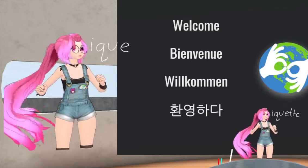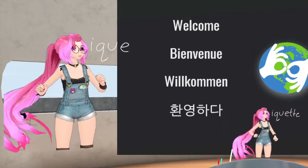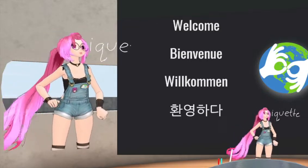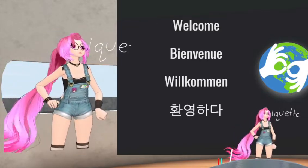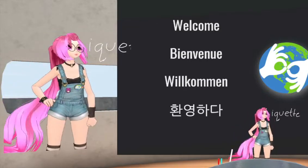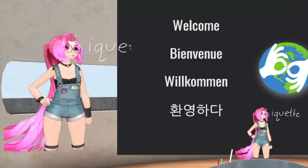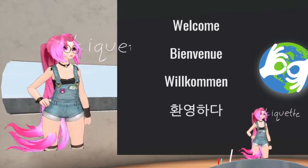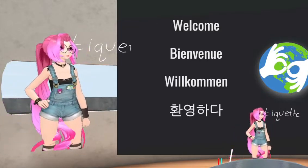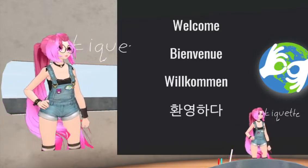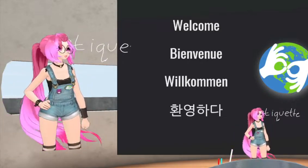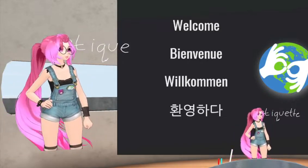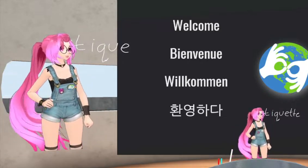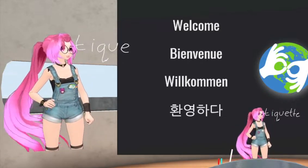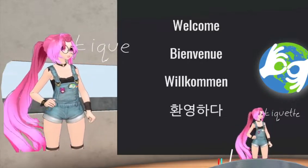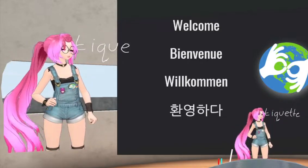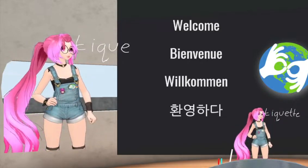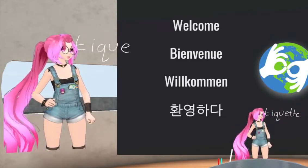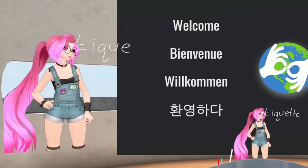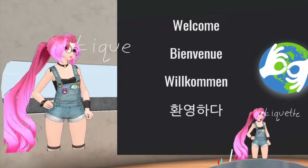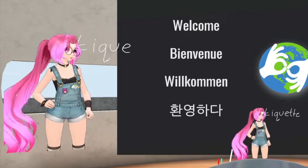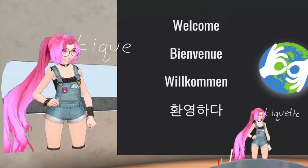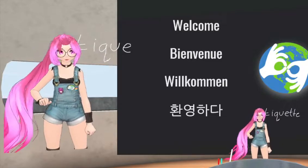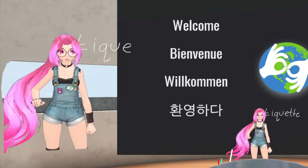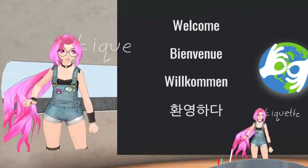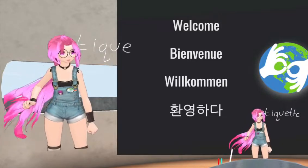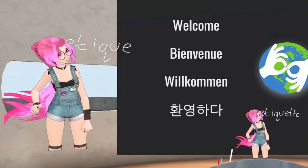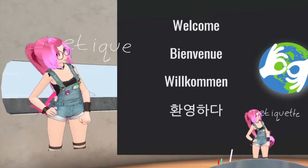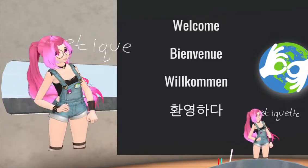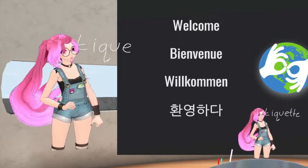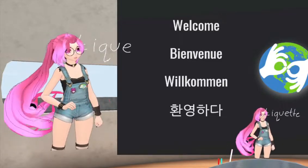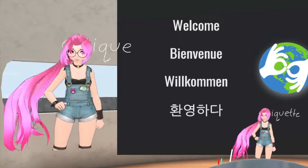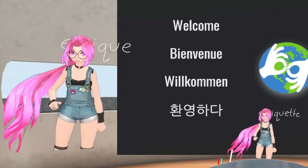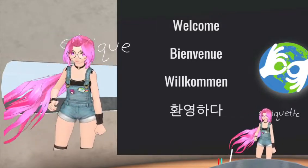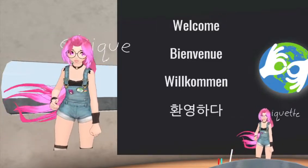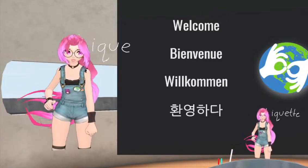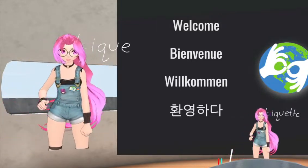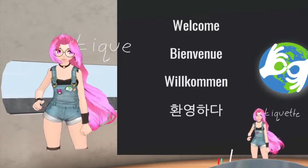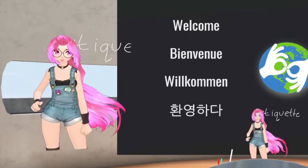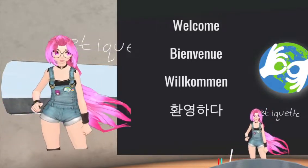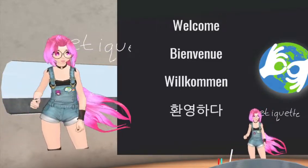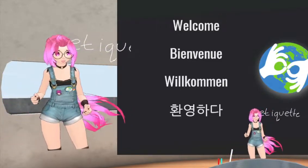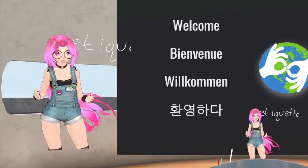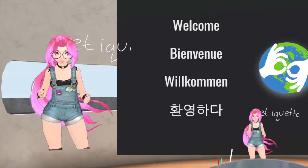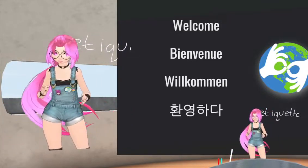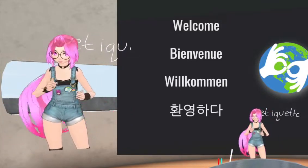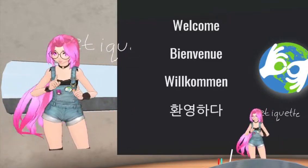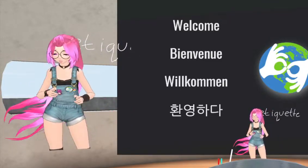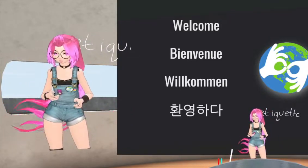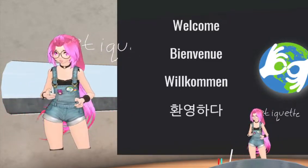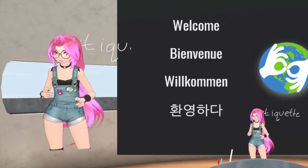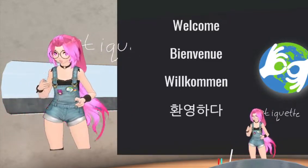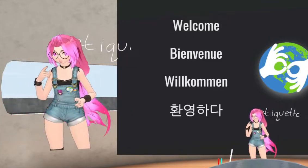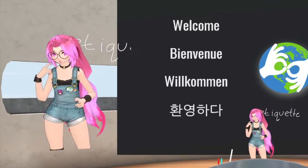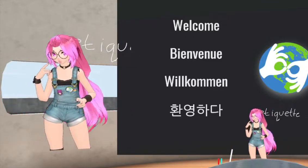room about their life story, then they're probably okay with you listening in. But if they're going to a private room, then it's